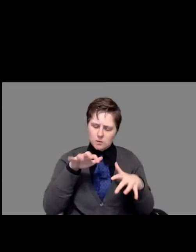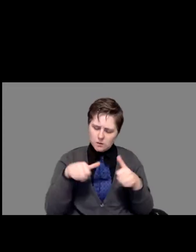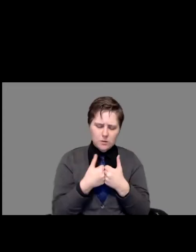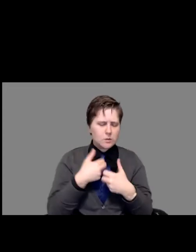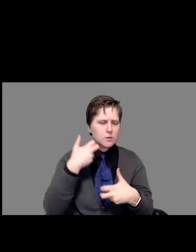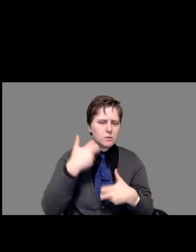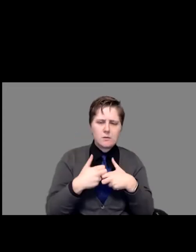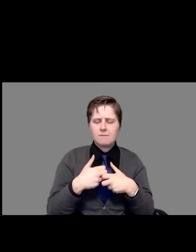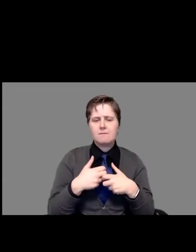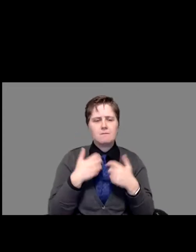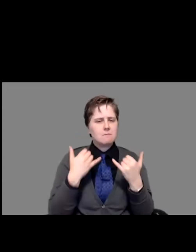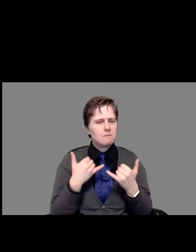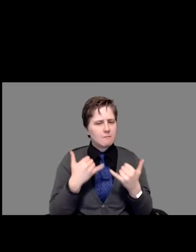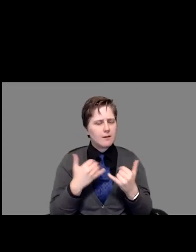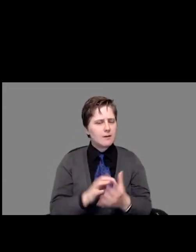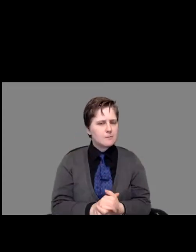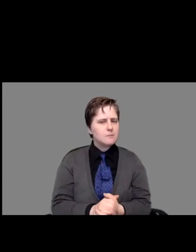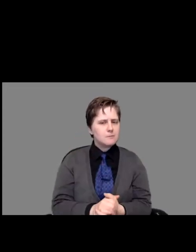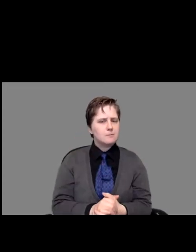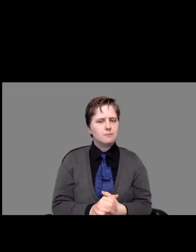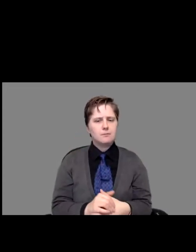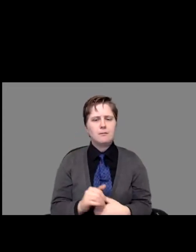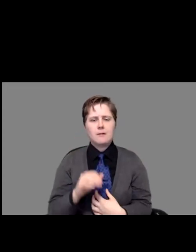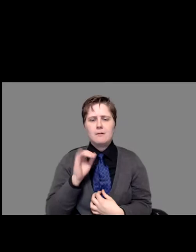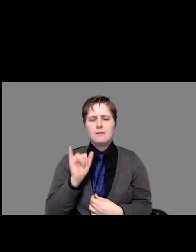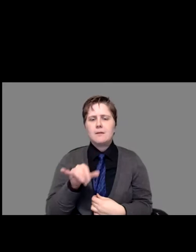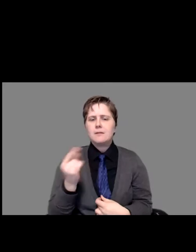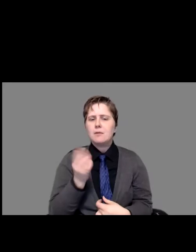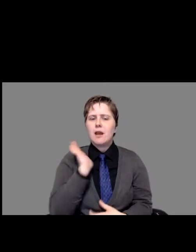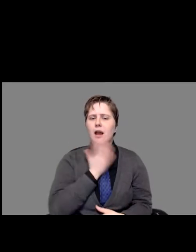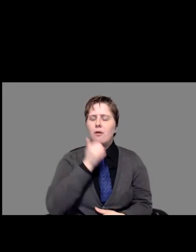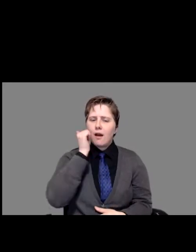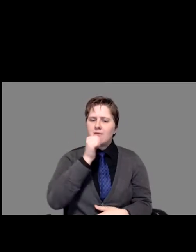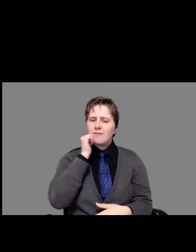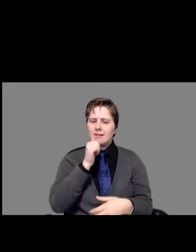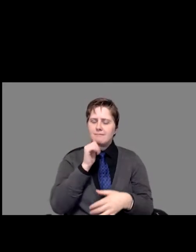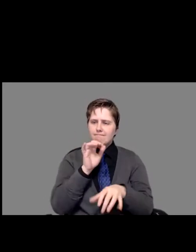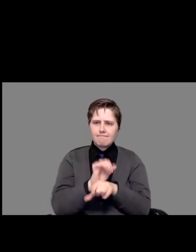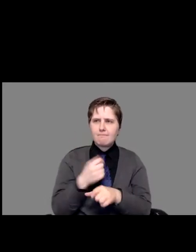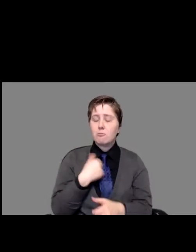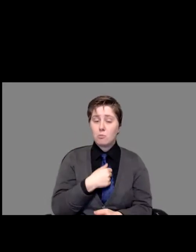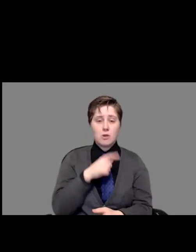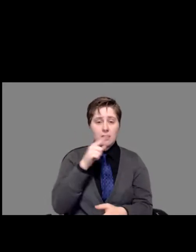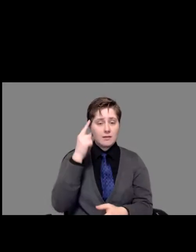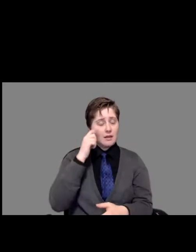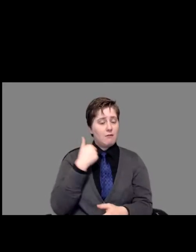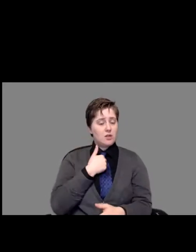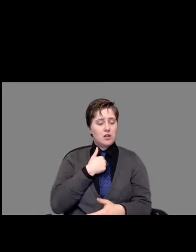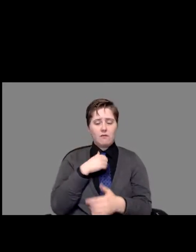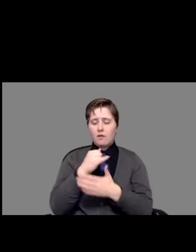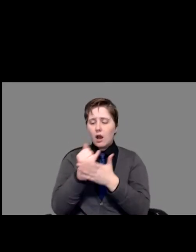time and something that, our daily task of really, we think of ourselves in the arts and culture